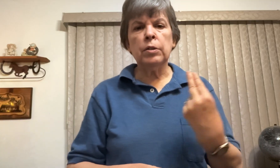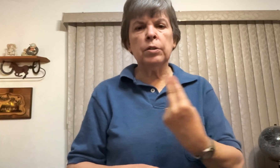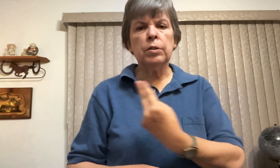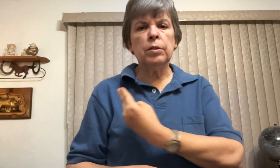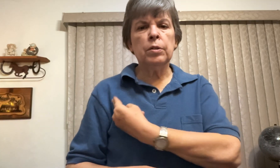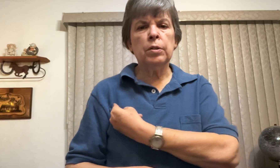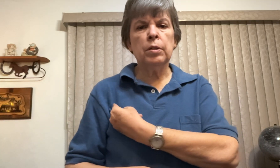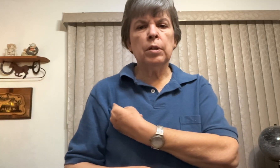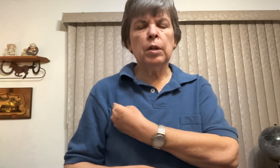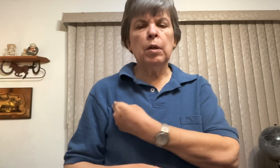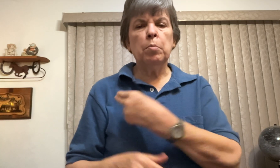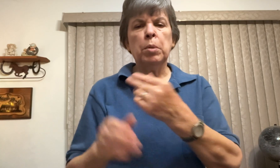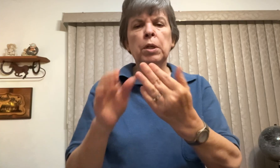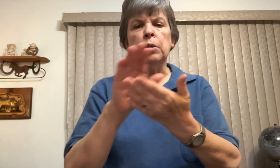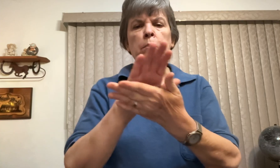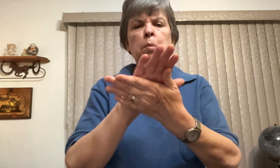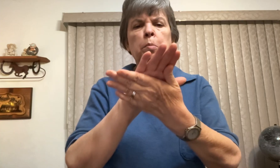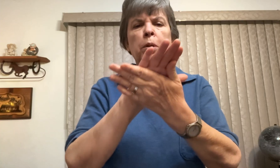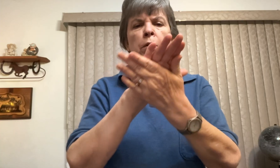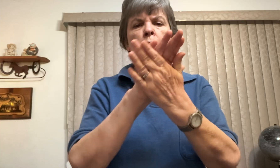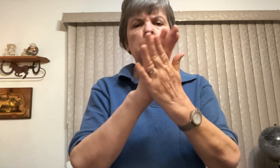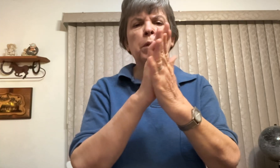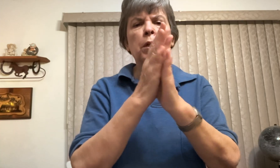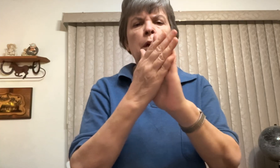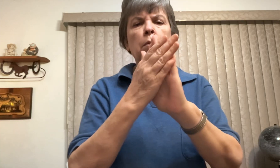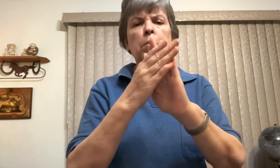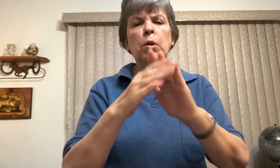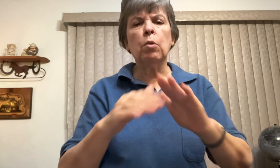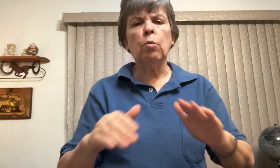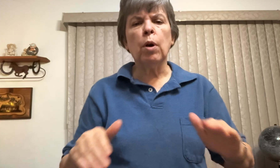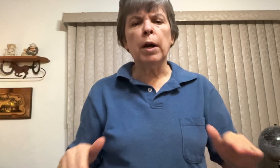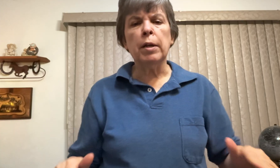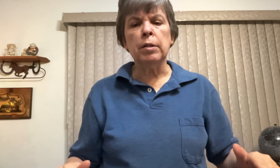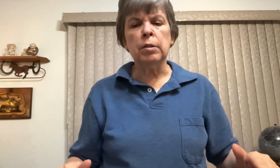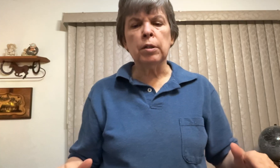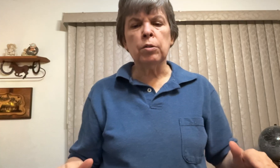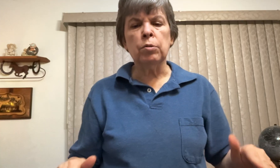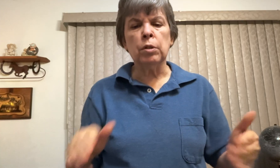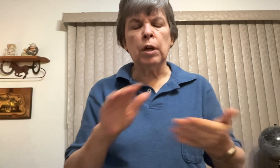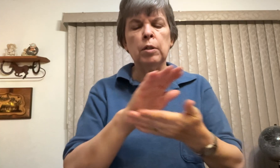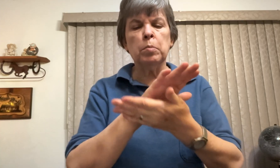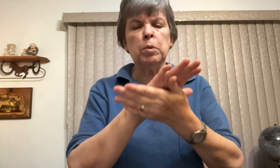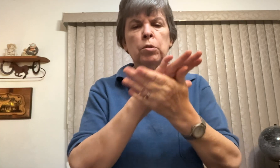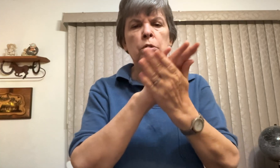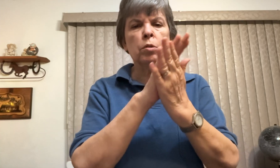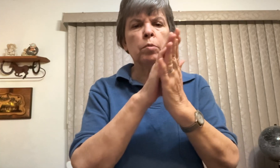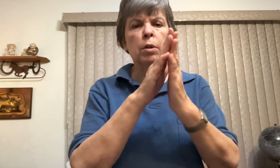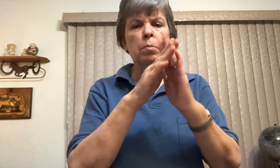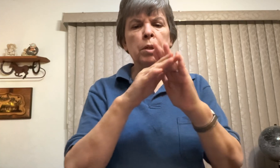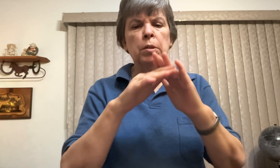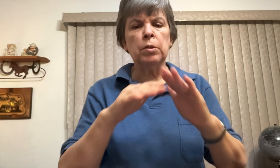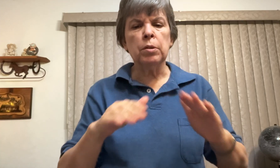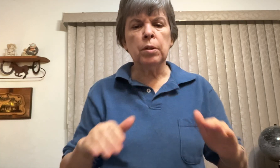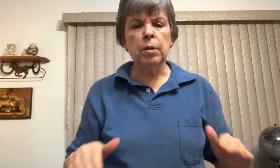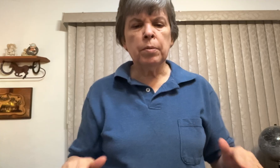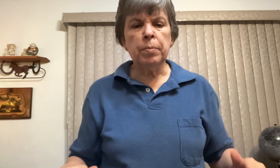us peace. Remember, peace is become quiet. It's like two signs merged into one, peace.